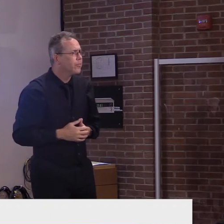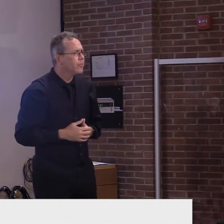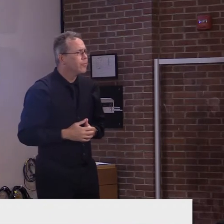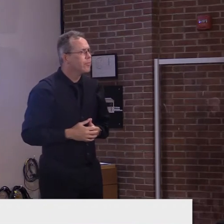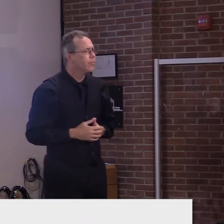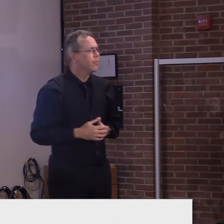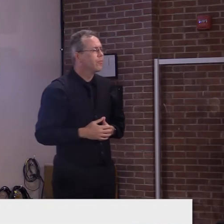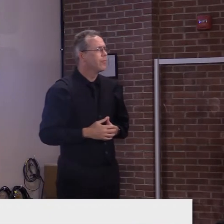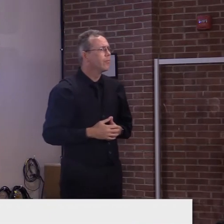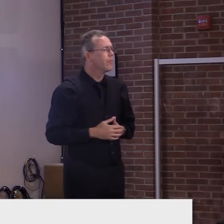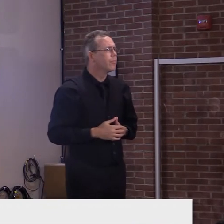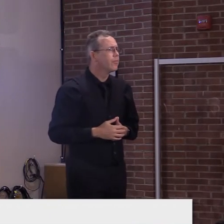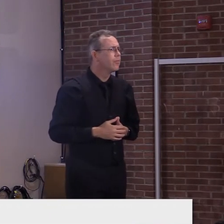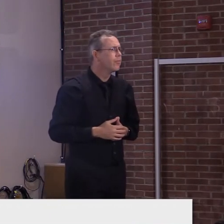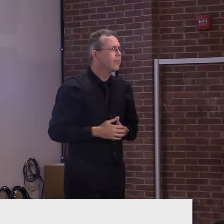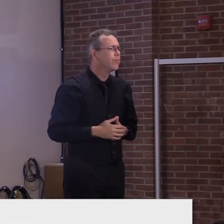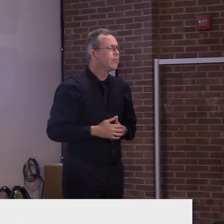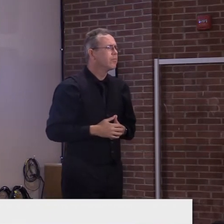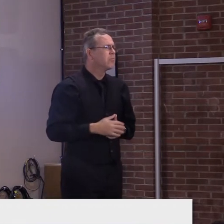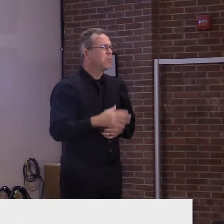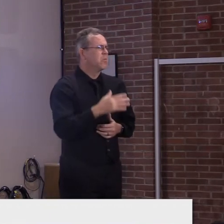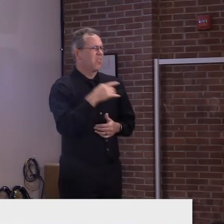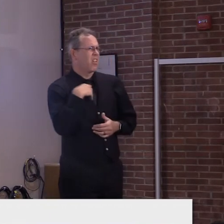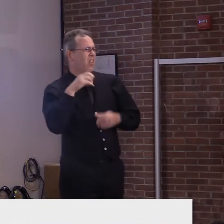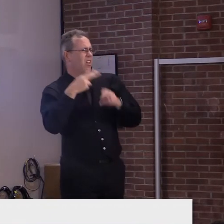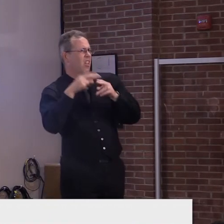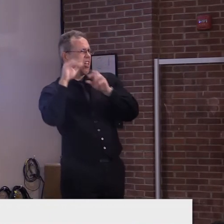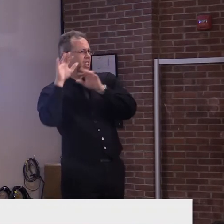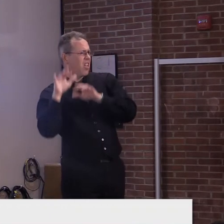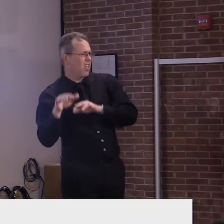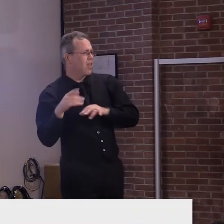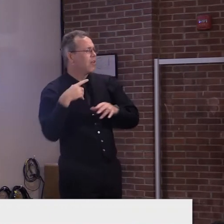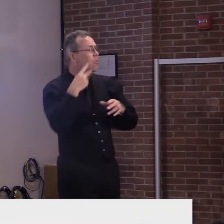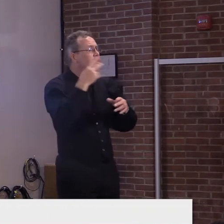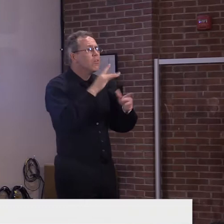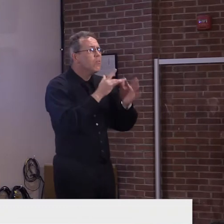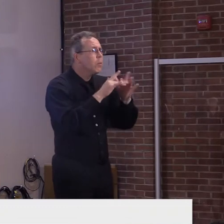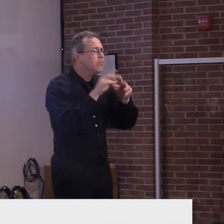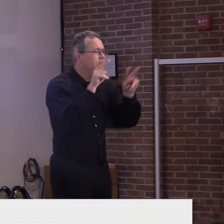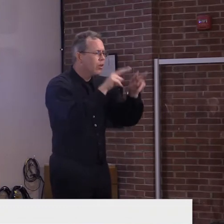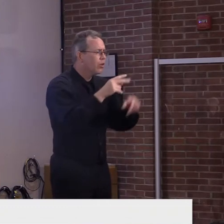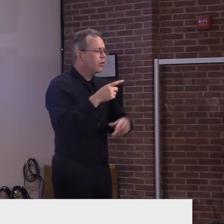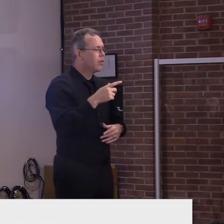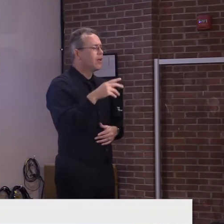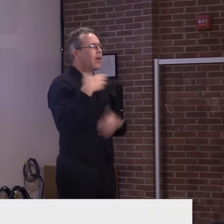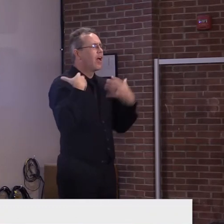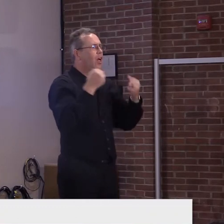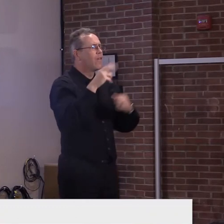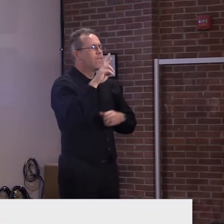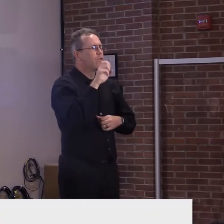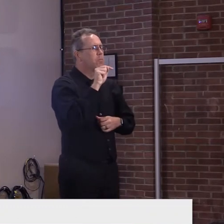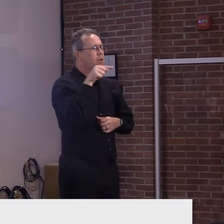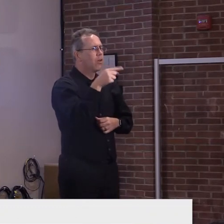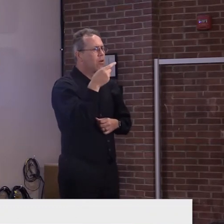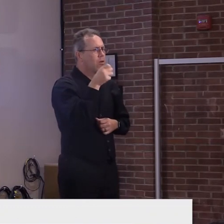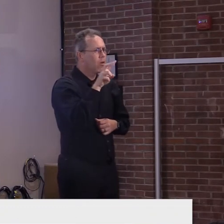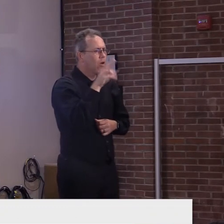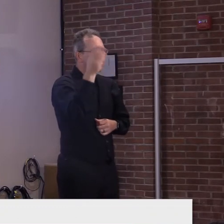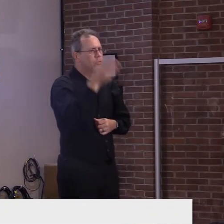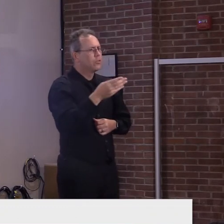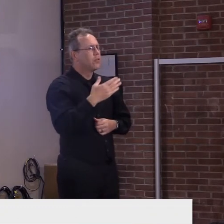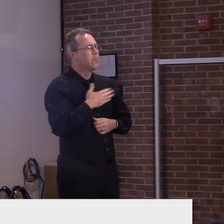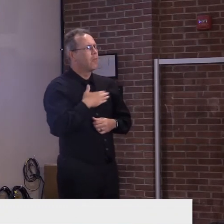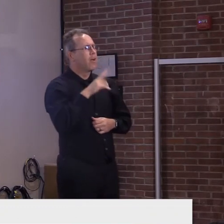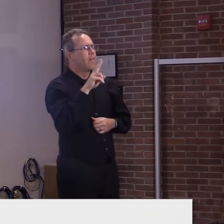in Essex Junction. Please take advantage of these opportunities to become vaccinated and get an additional dose if you